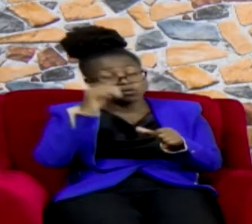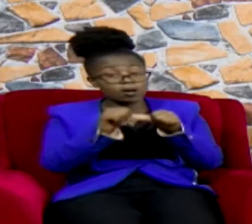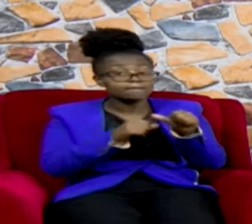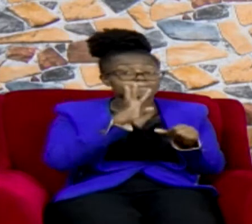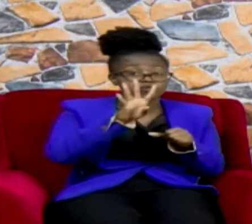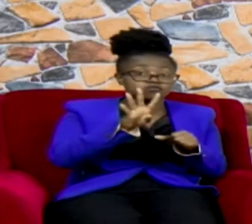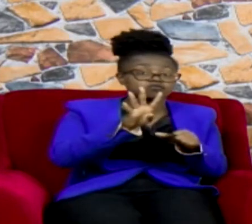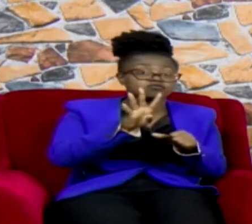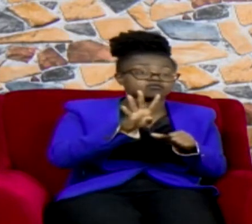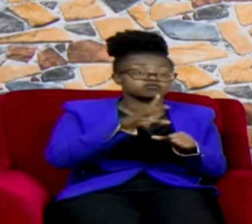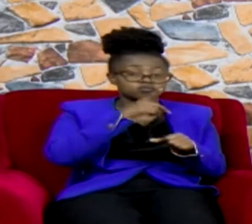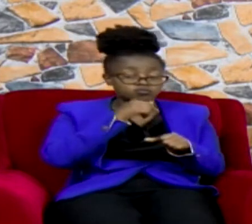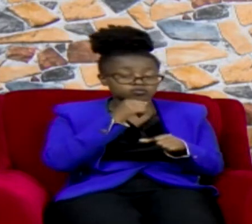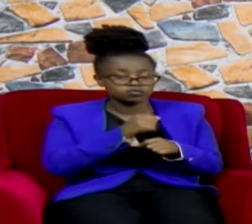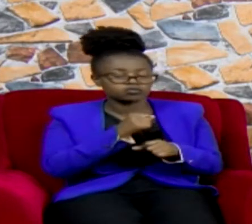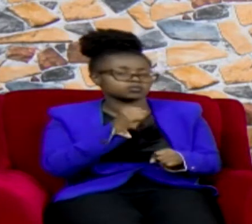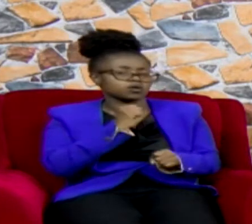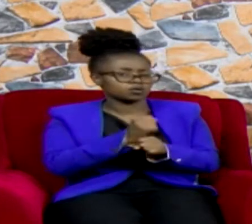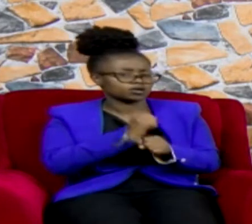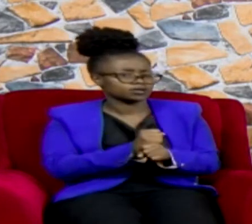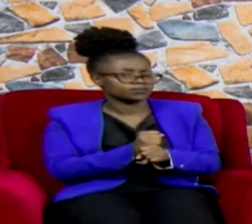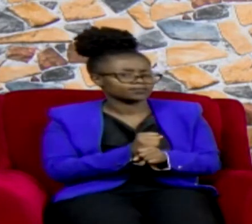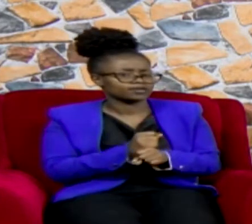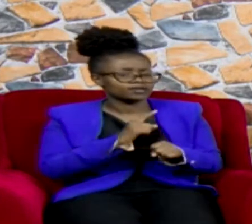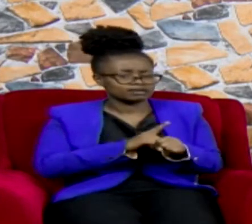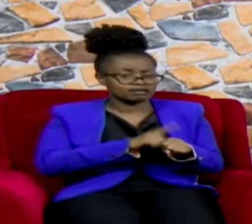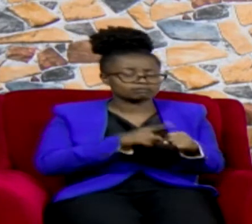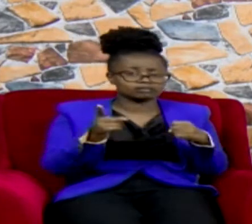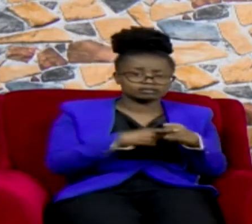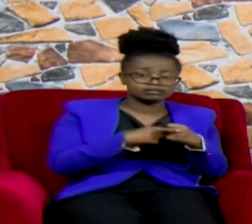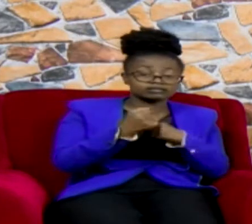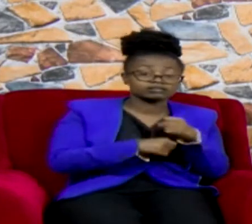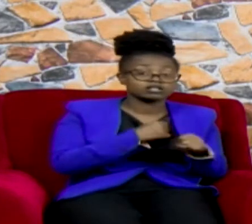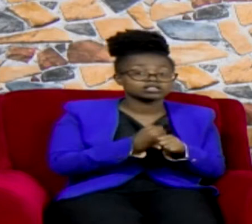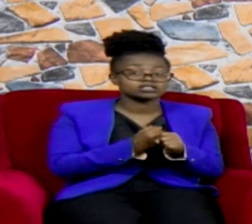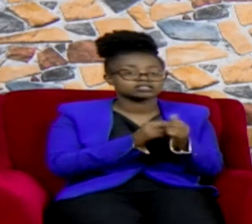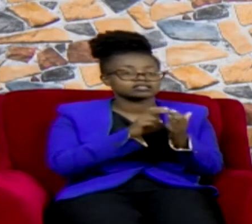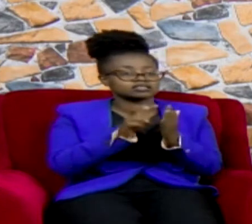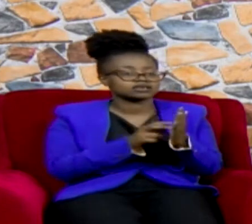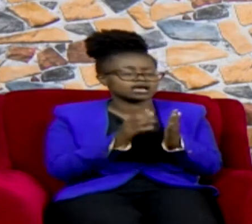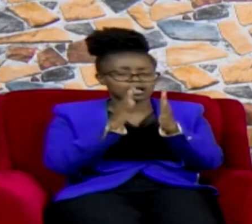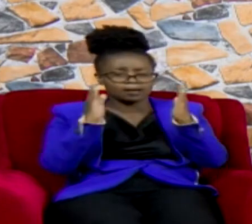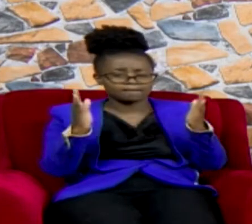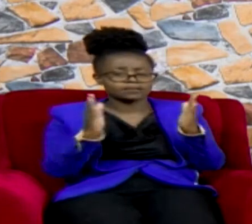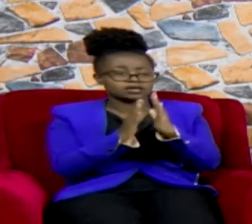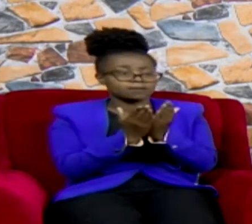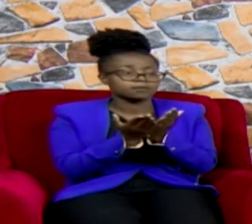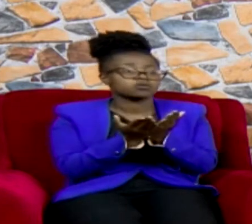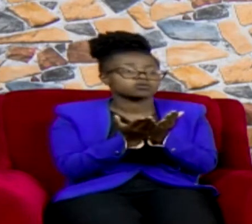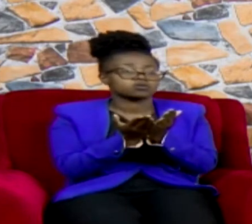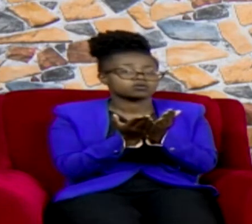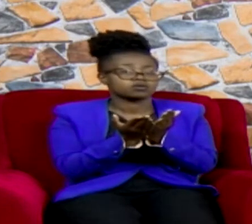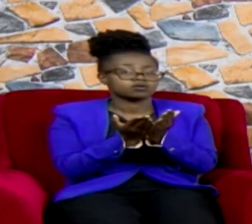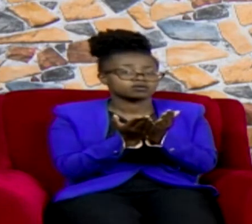4 boys I'm working with. By the time they are 6 years old, they can read a big novel. But now,